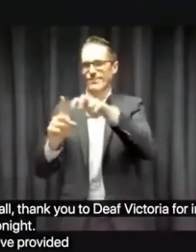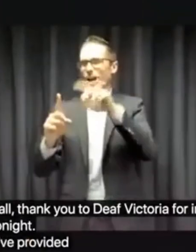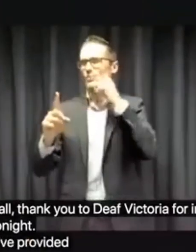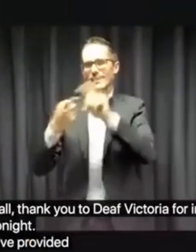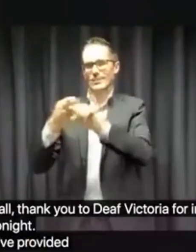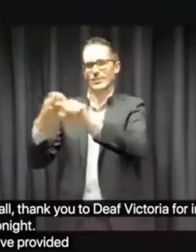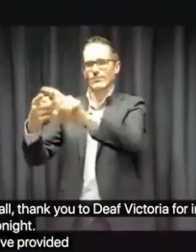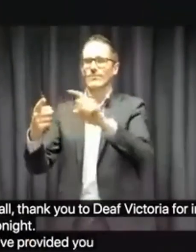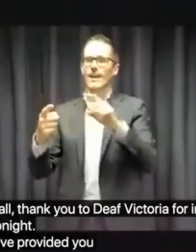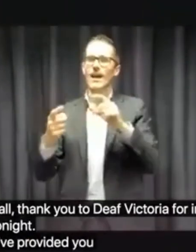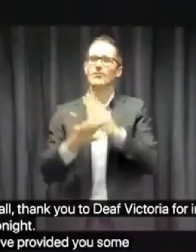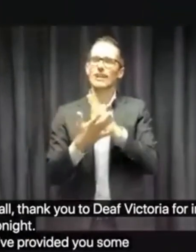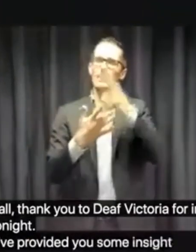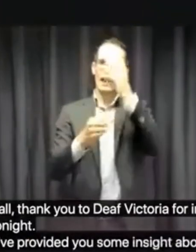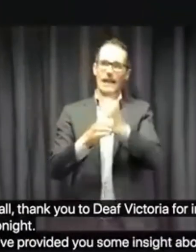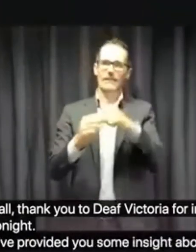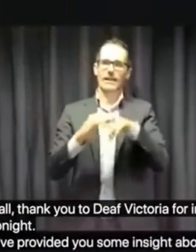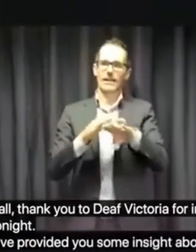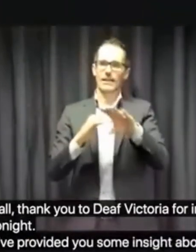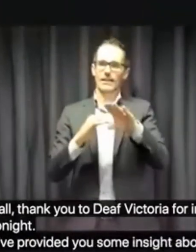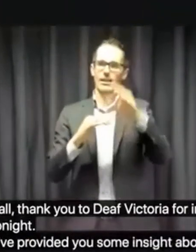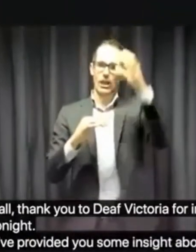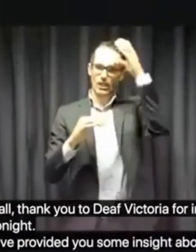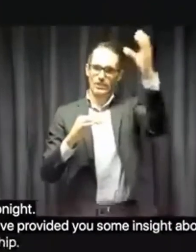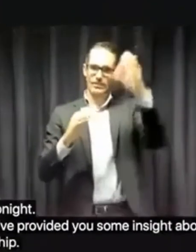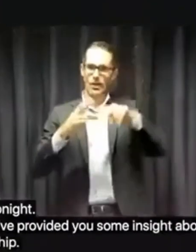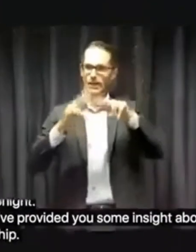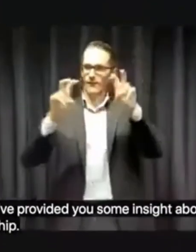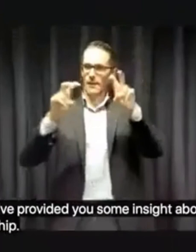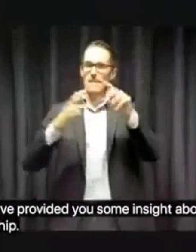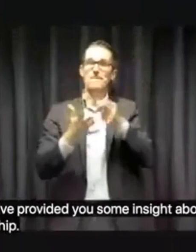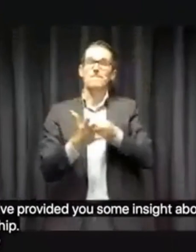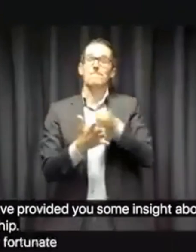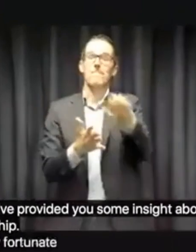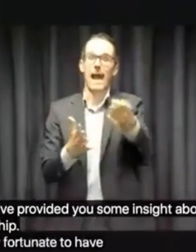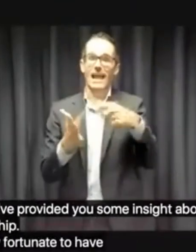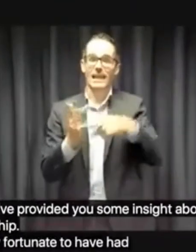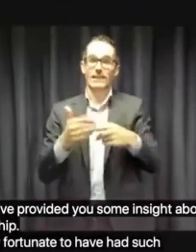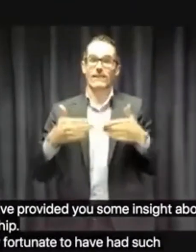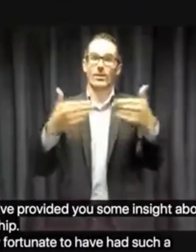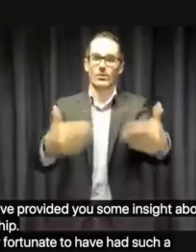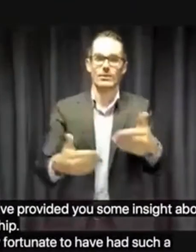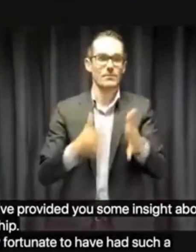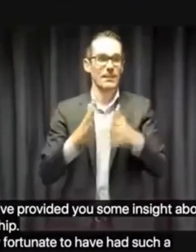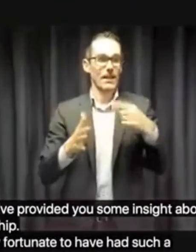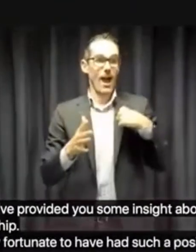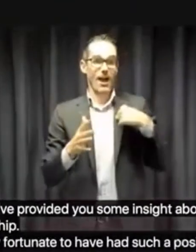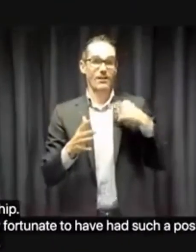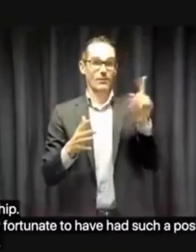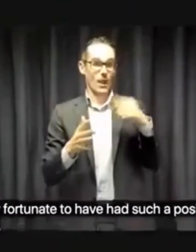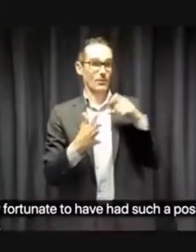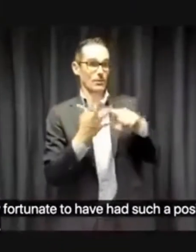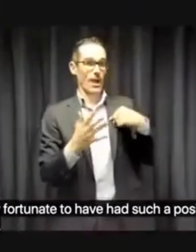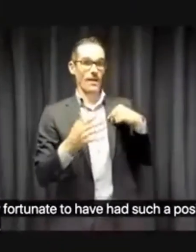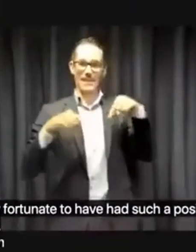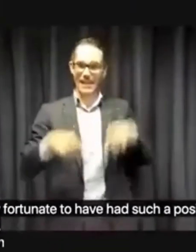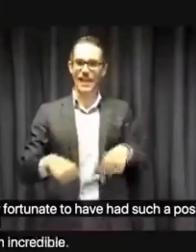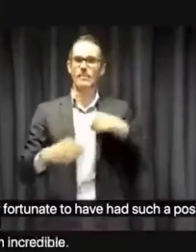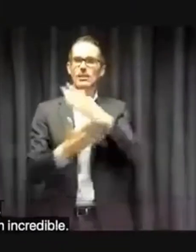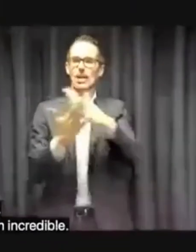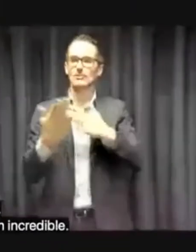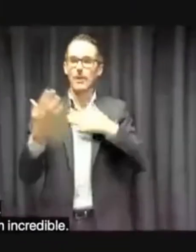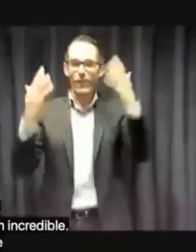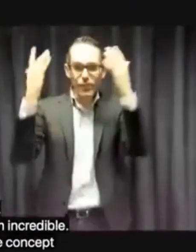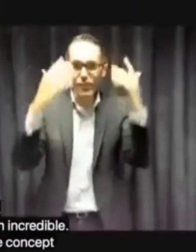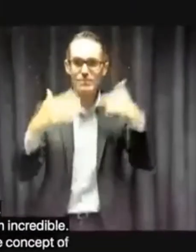to have had such a positive journey and opportunity that's been incredible. But also the concept of pay it forward is what I'm